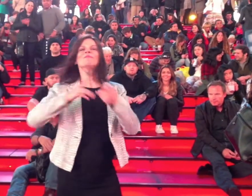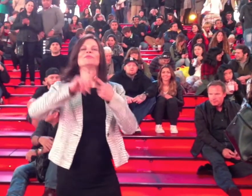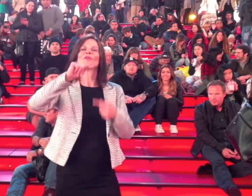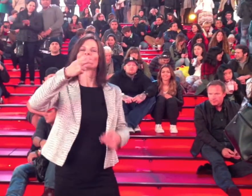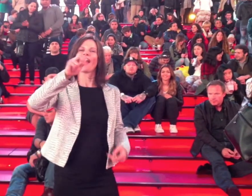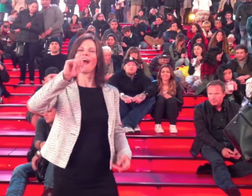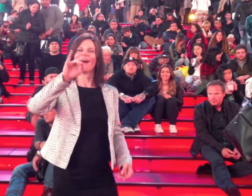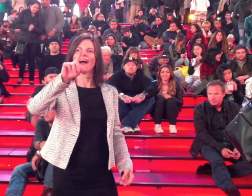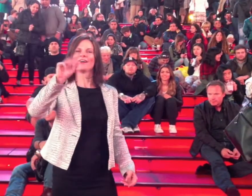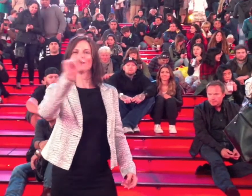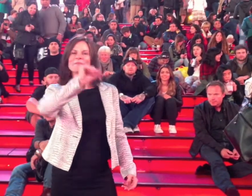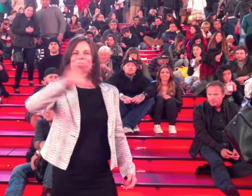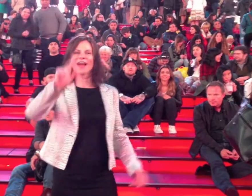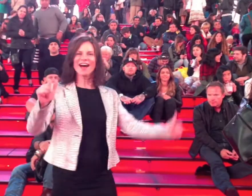Welcome to the Aiden Max Show.